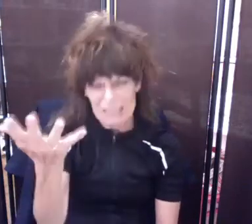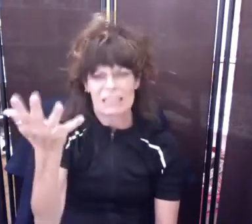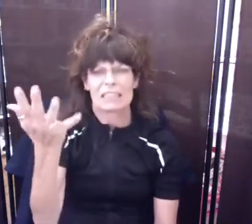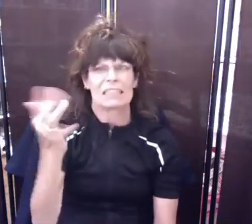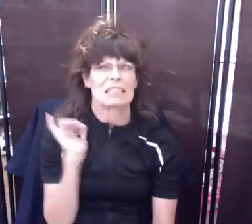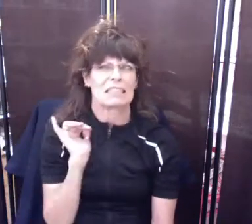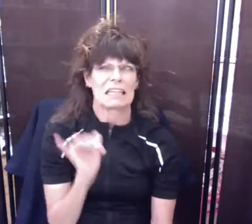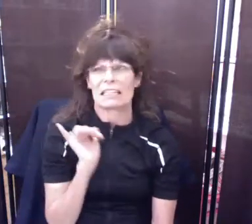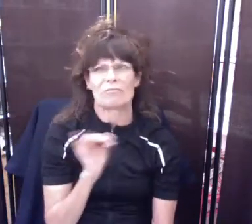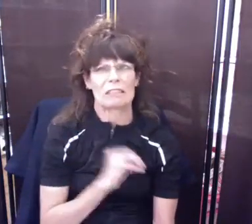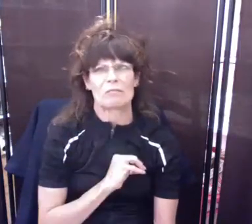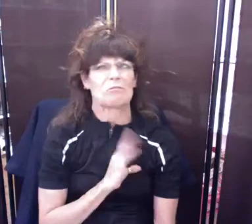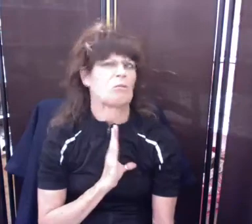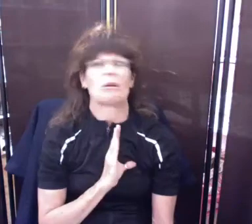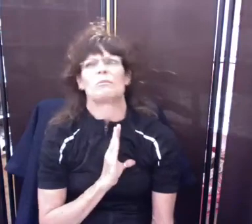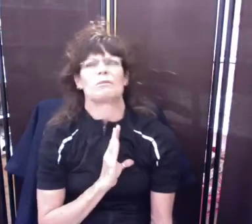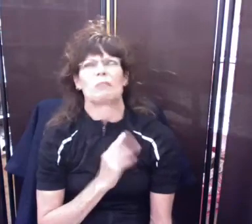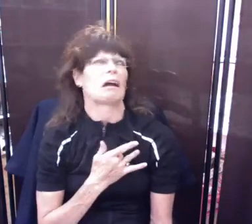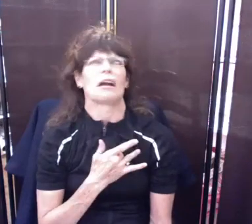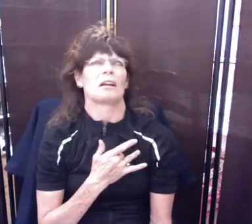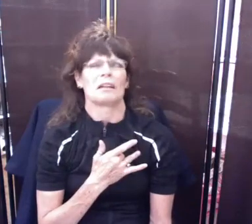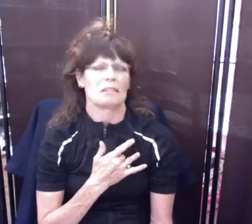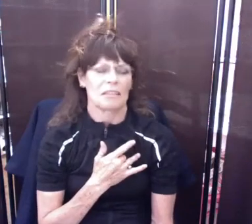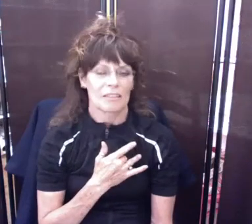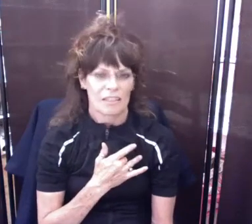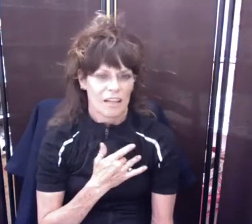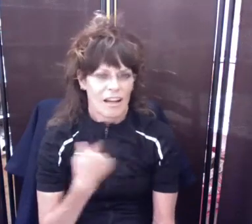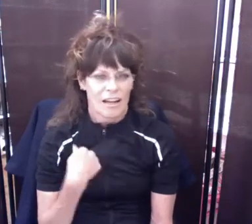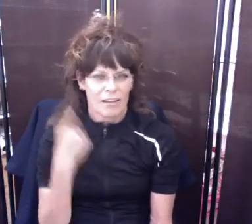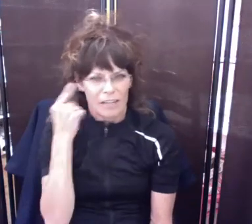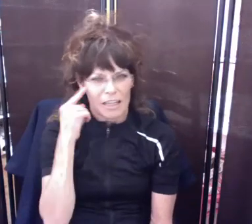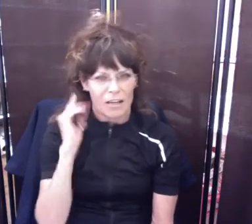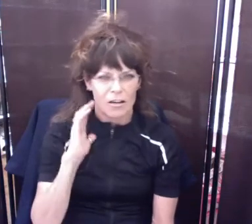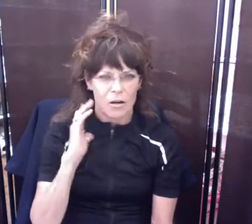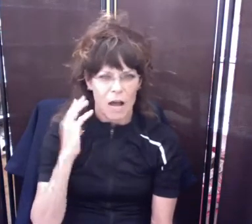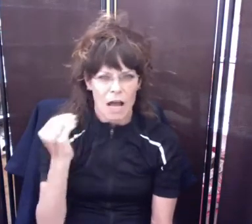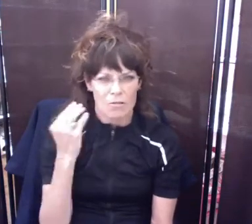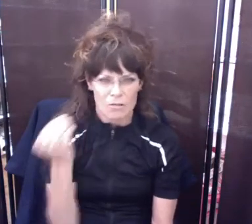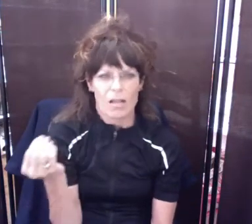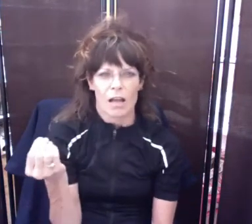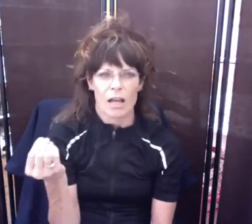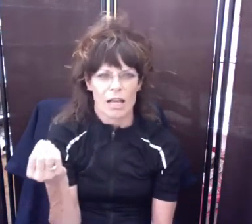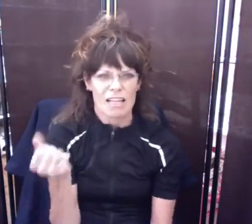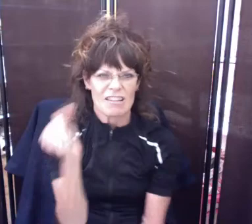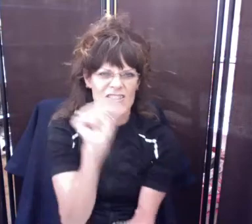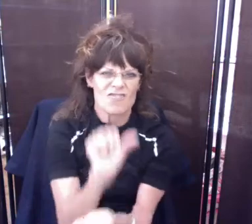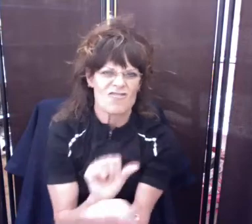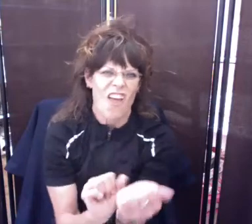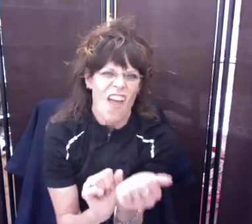the cockles of my heart. I think I'll go outside right now and slash all 4 of his tires. And